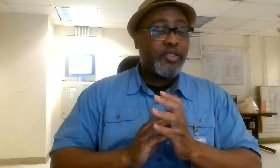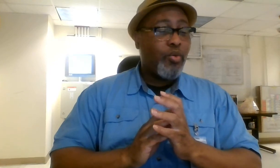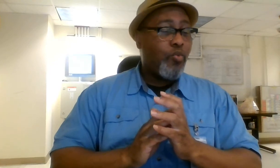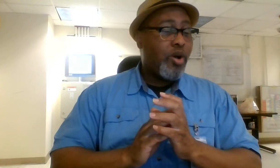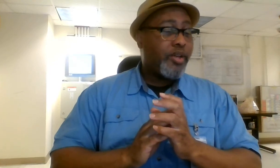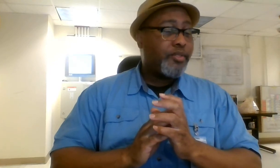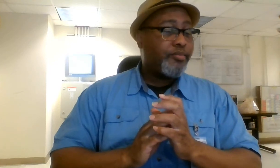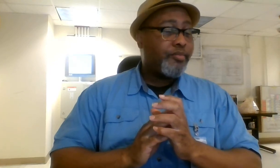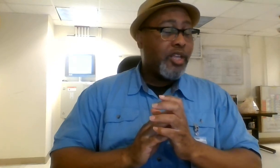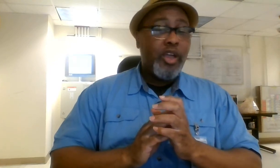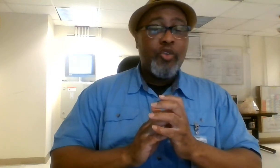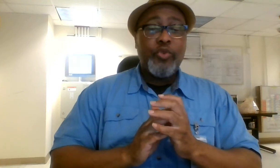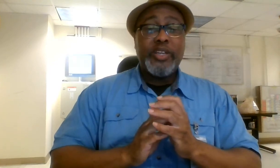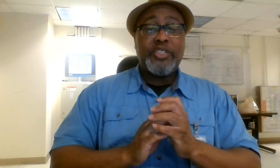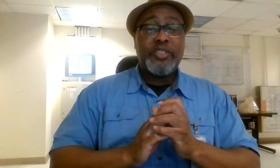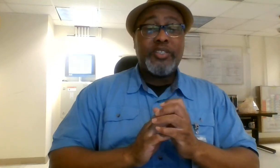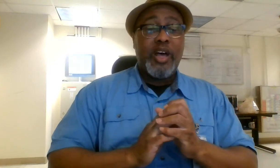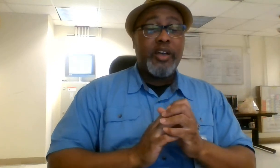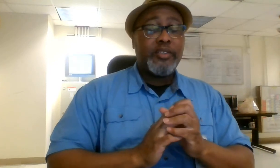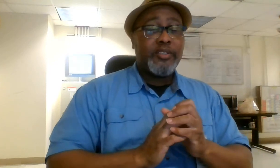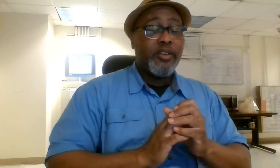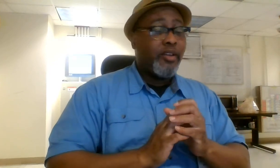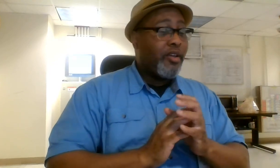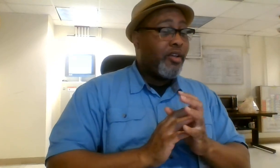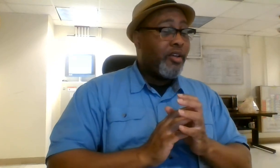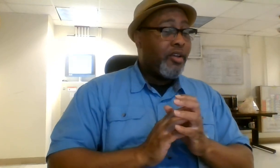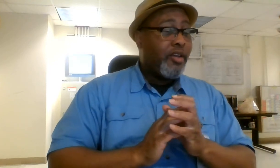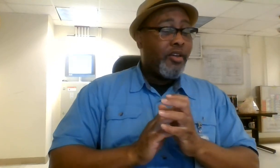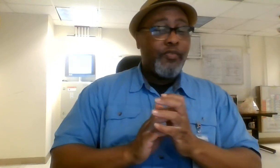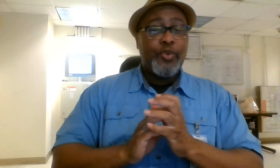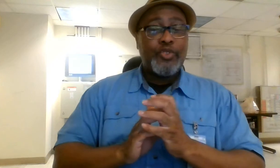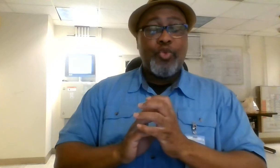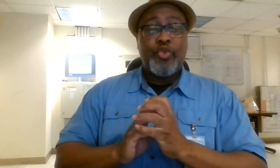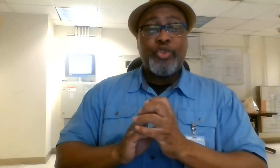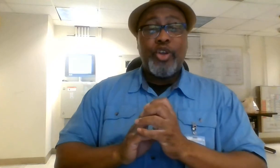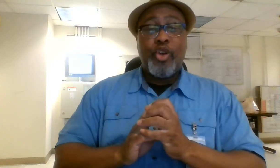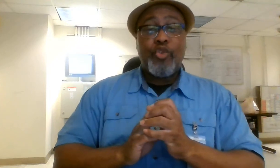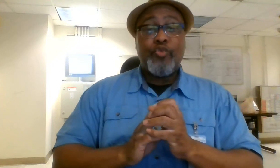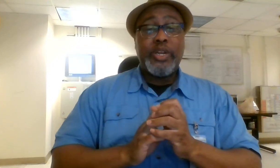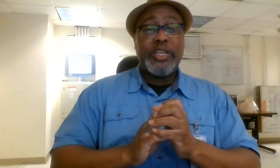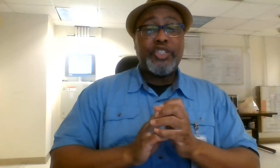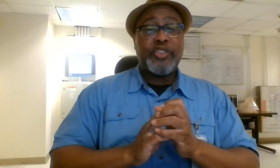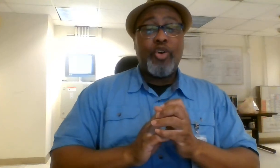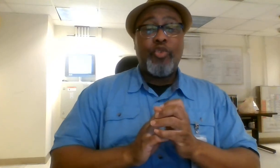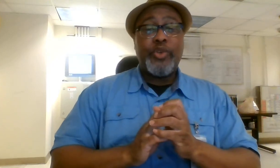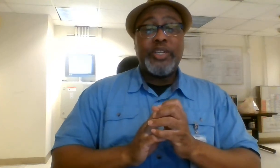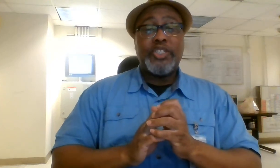1, Religious Signs. First word, religion or religious.